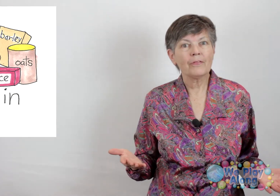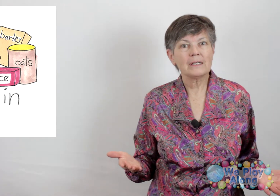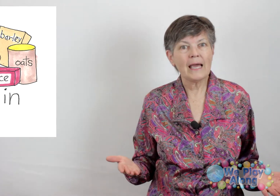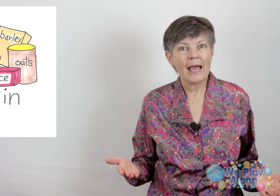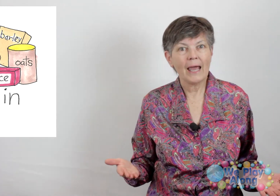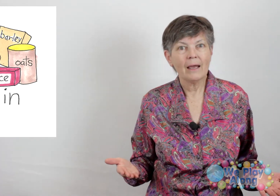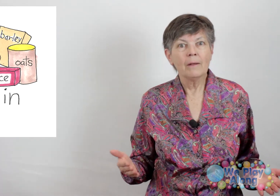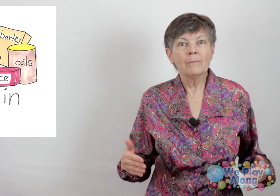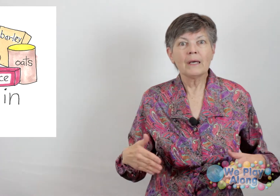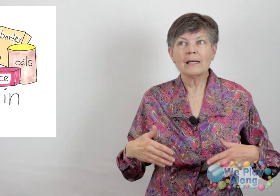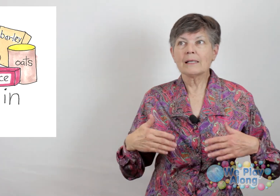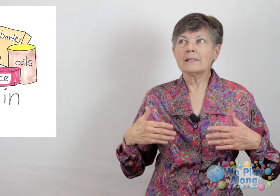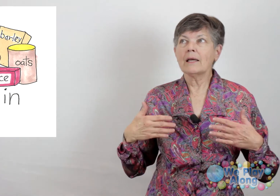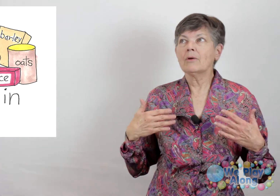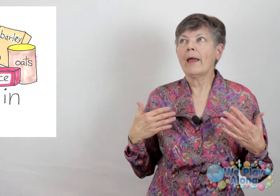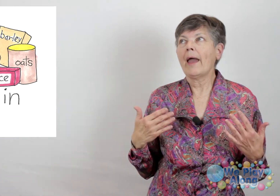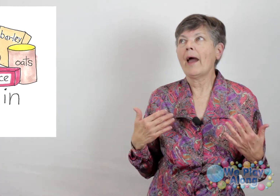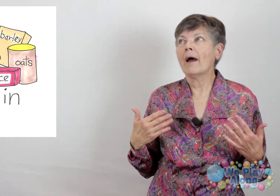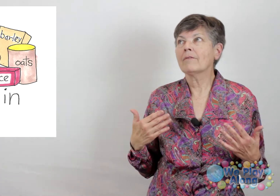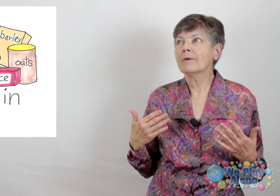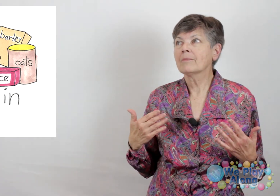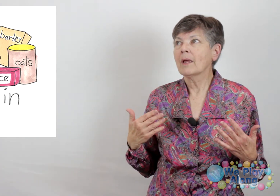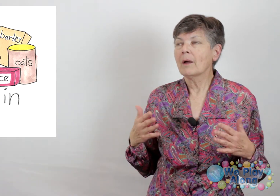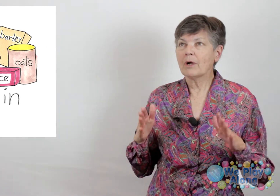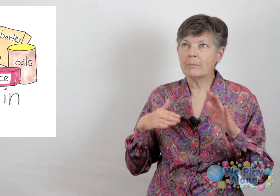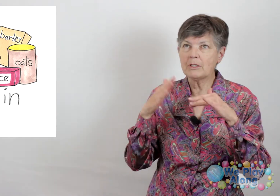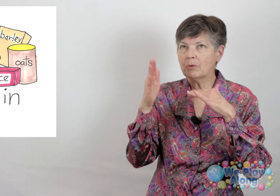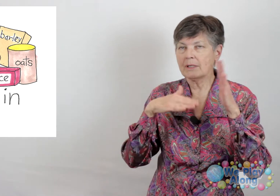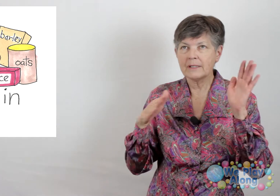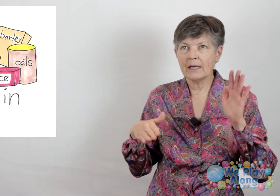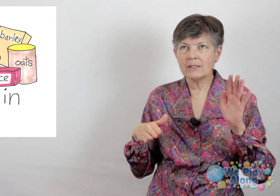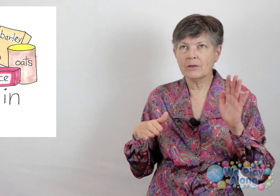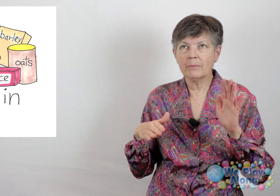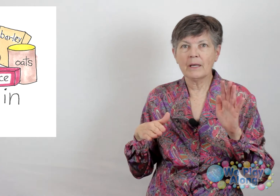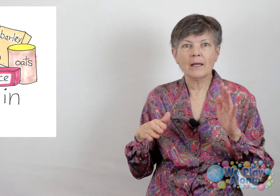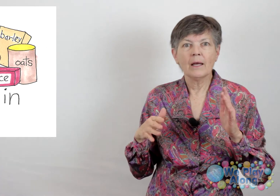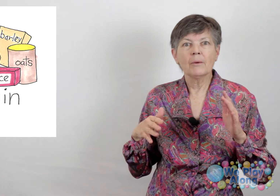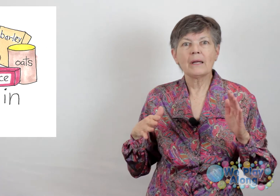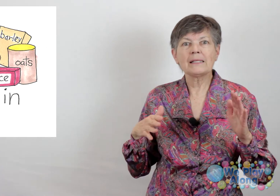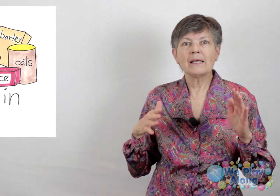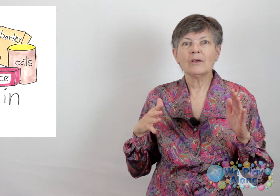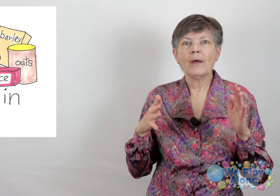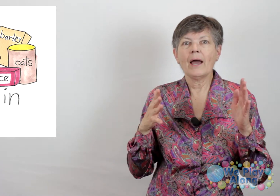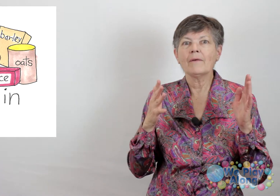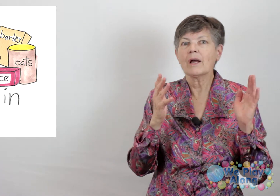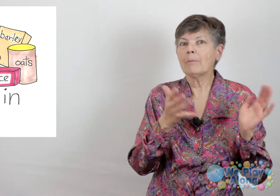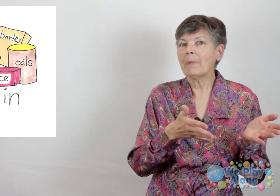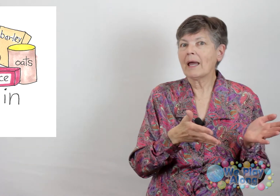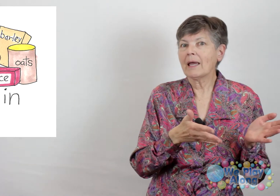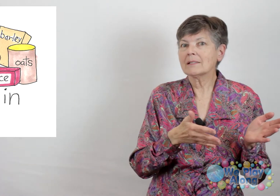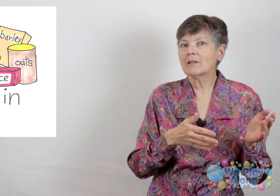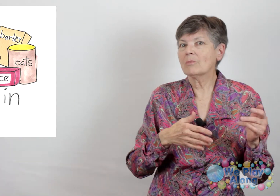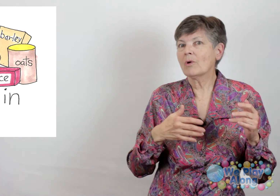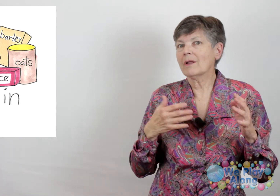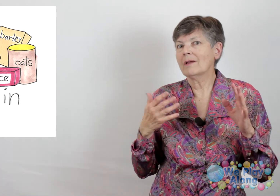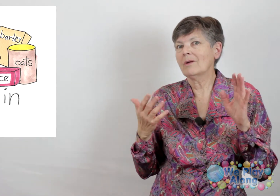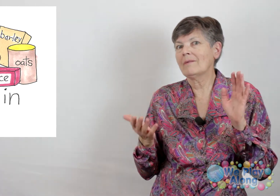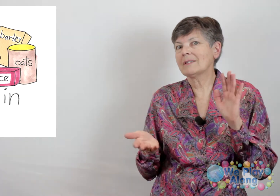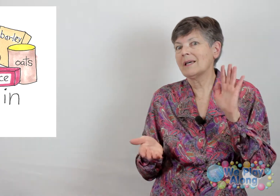the day because let's say you have, and we're going to be doing the signs here in a minute, but let's say you have a couple pancakes in the morning, then you have a